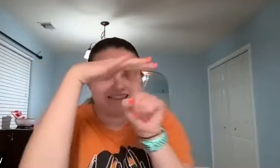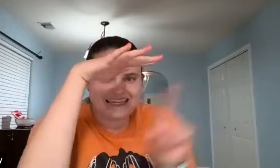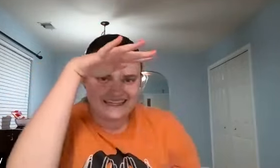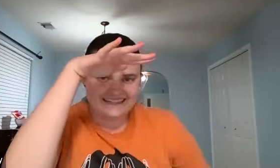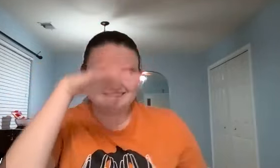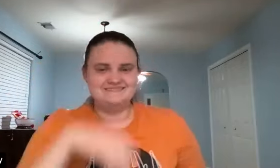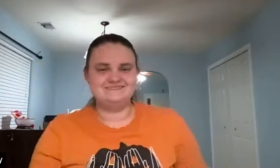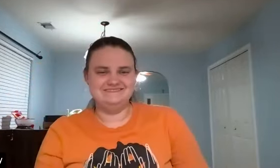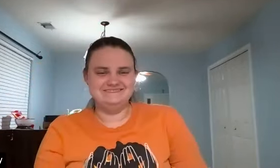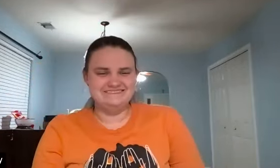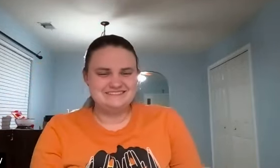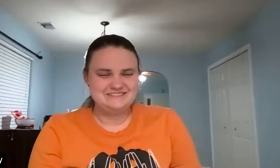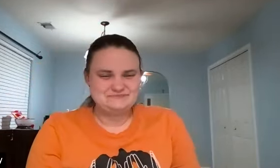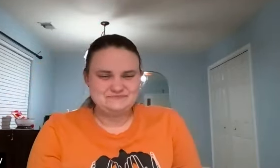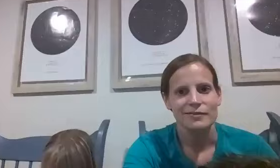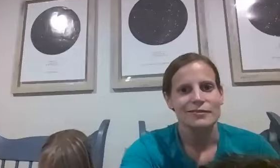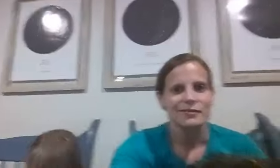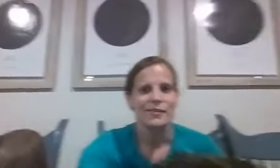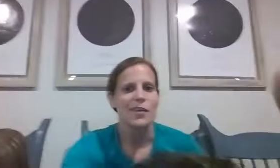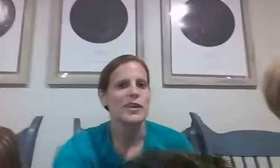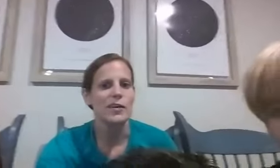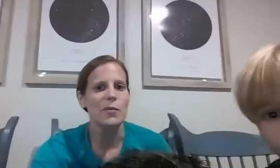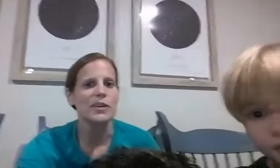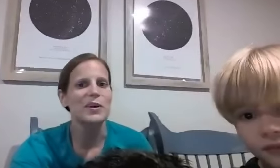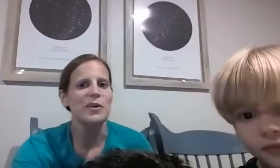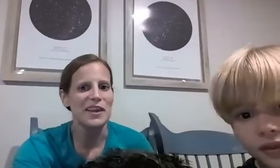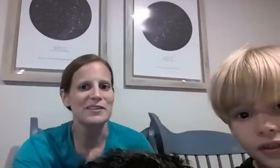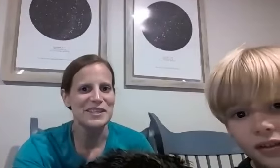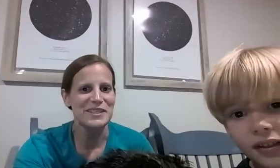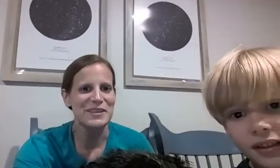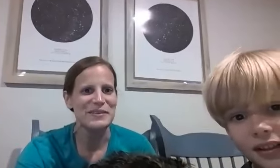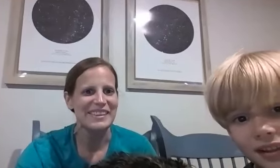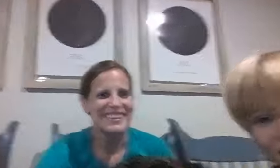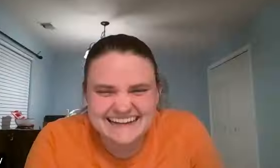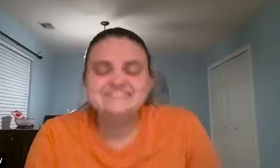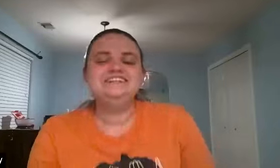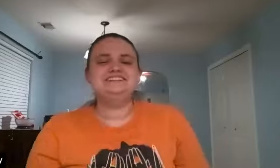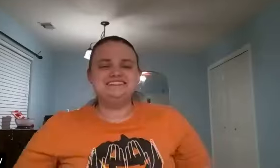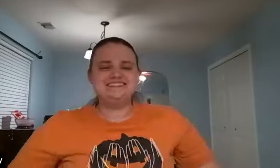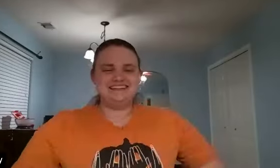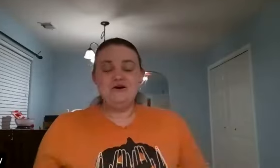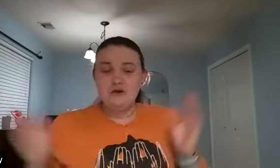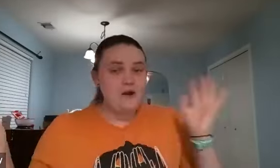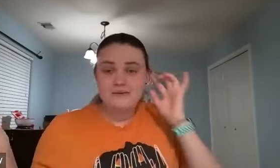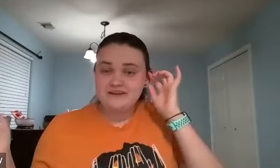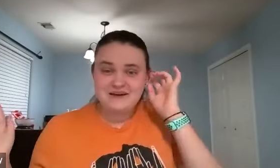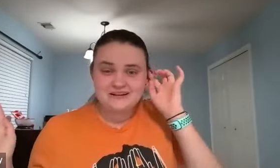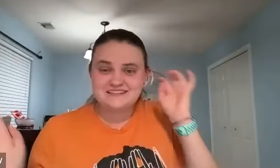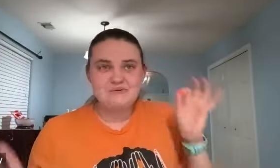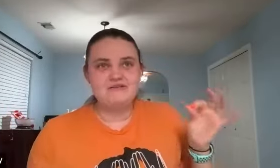it's lightning. Oh, Oh, now they want to know what thunder is too. So, no, I mean, that works out well. I